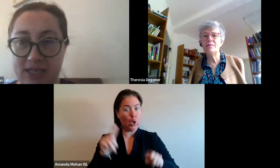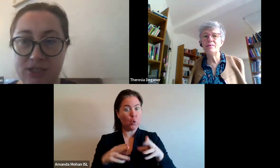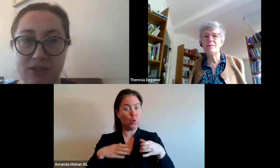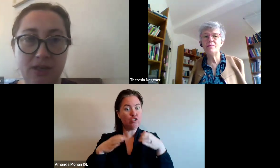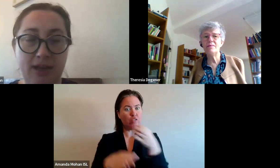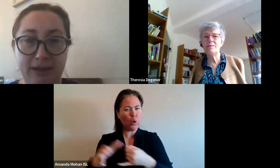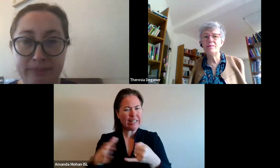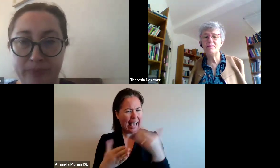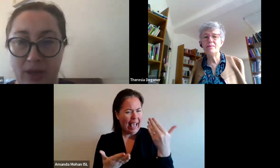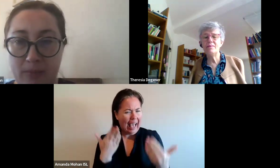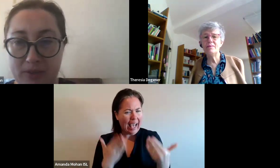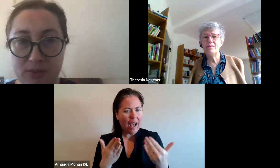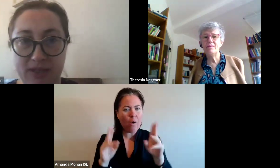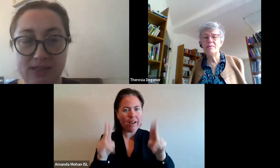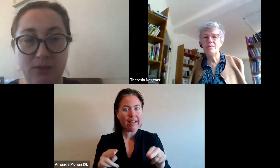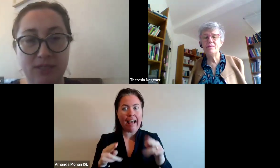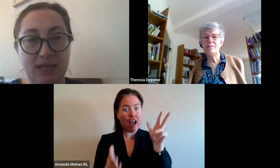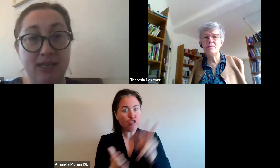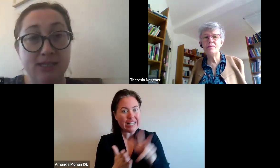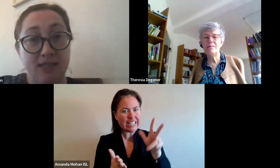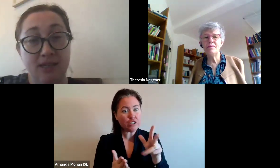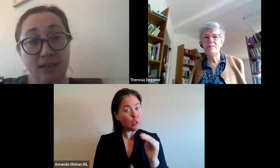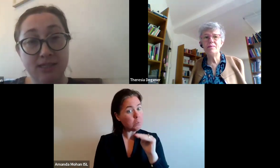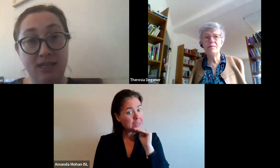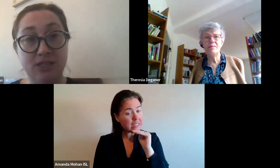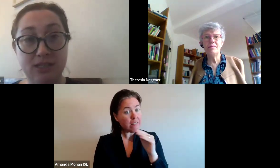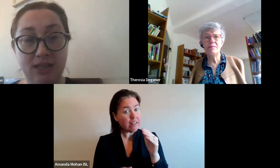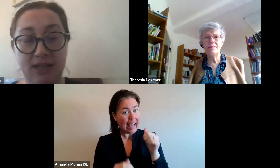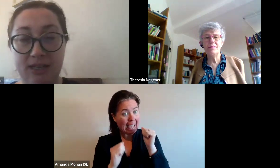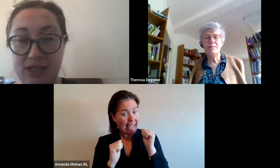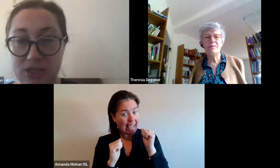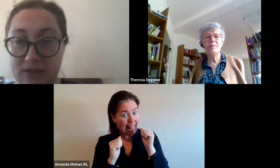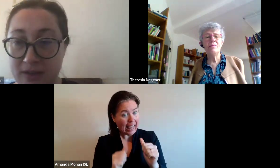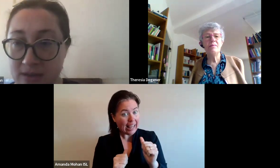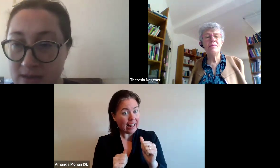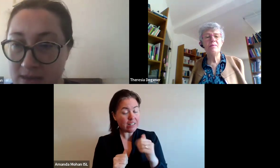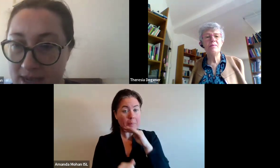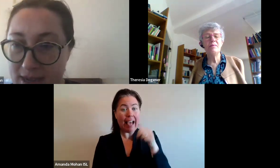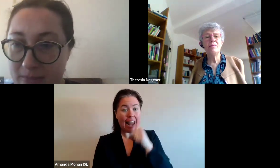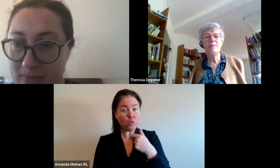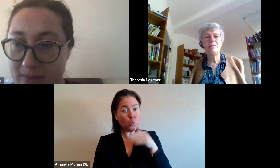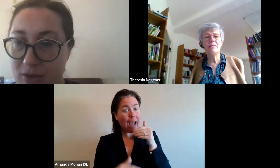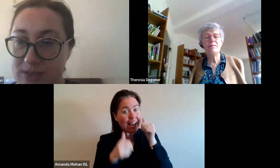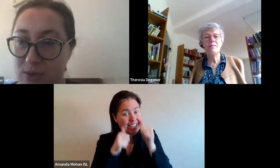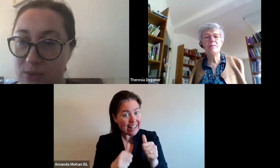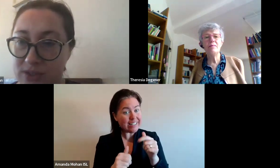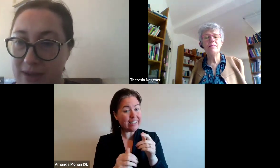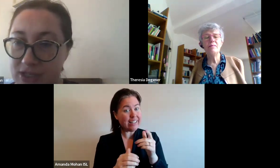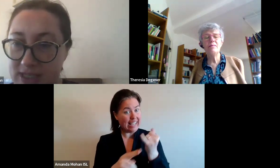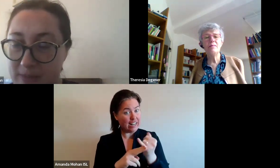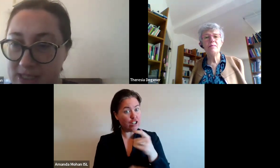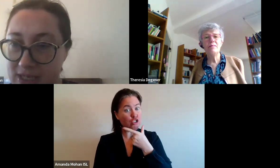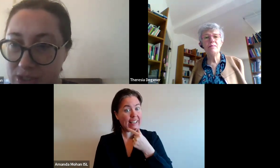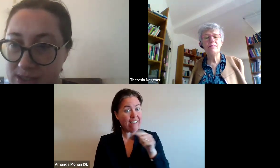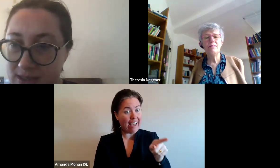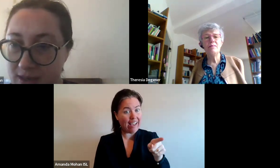getting accreditation? I presume that's to attend the session in Geneva. Also, to